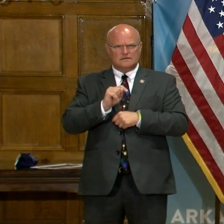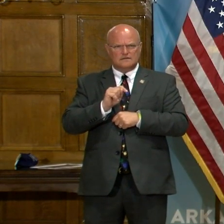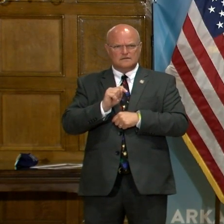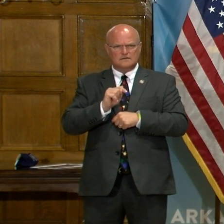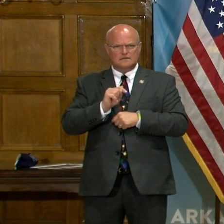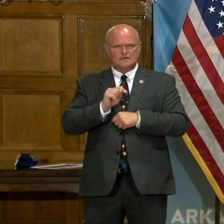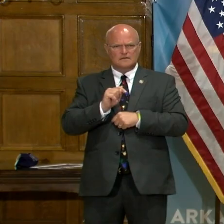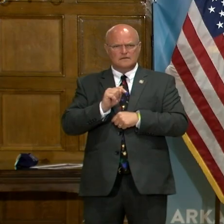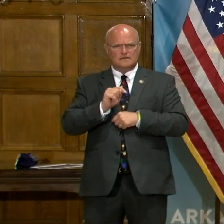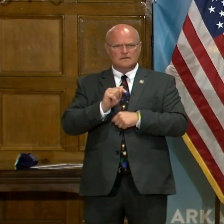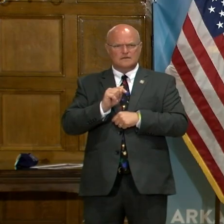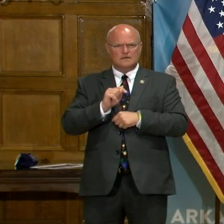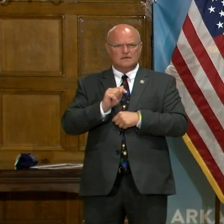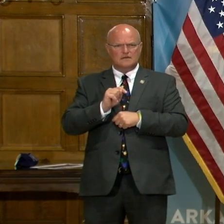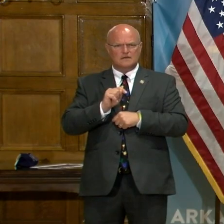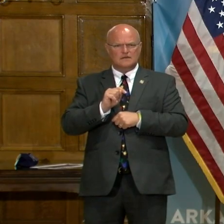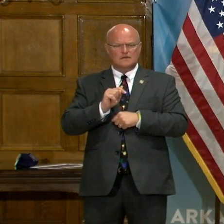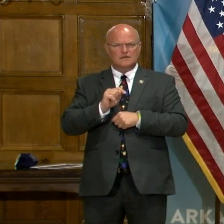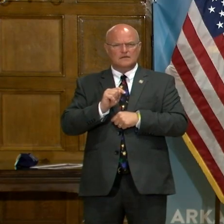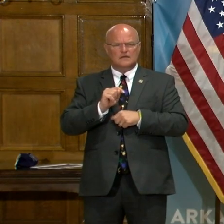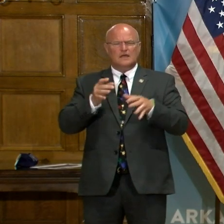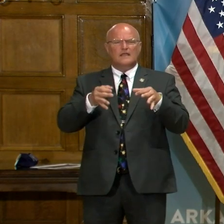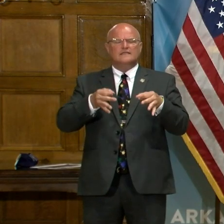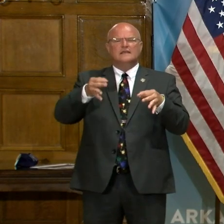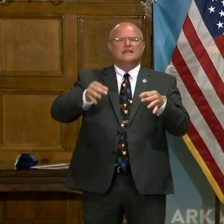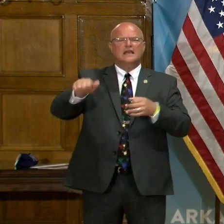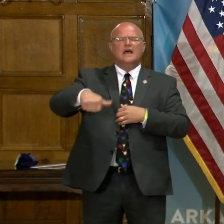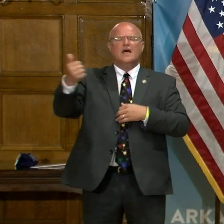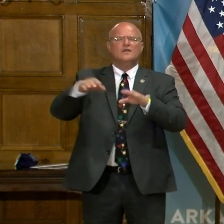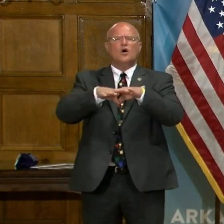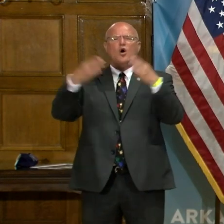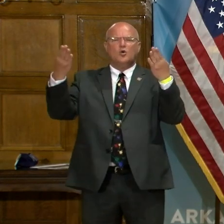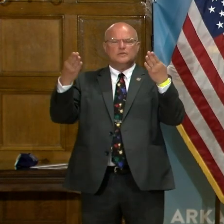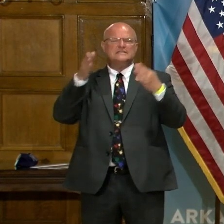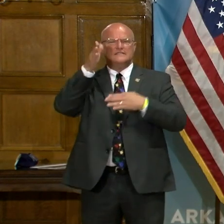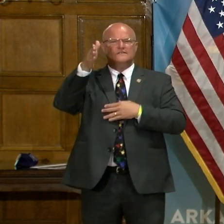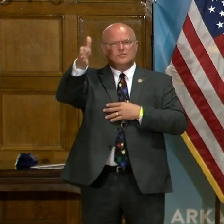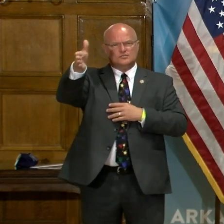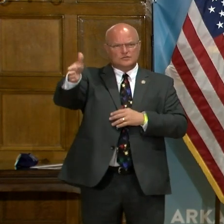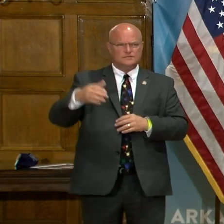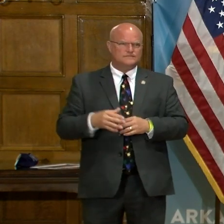She mentioned the Will state. you be She mentioned considering the state capitol. delaying other reopenings in the future?